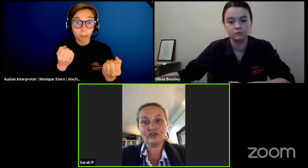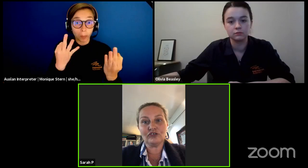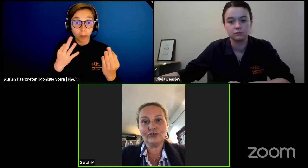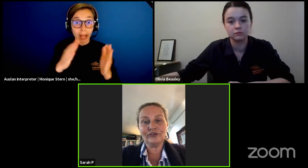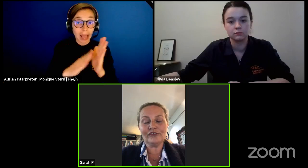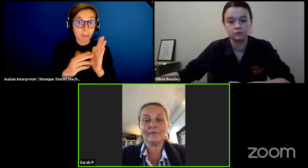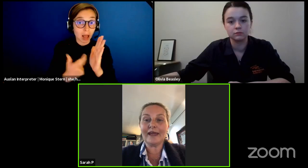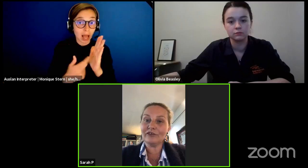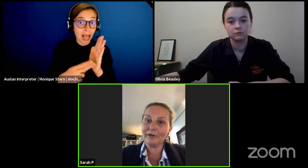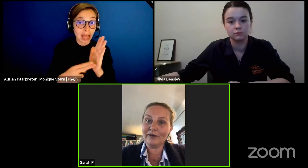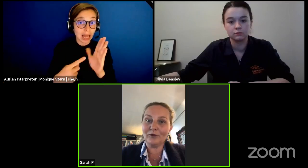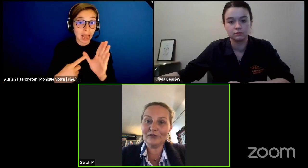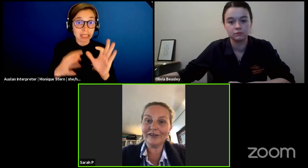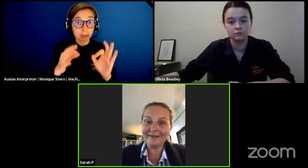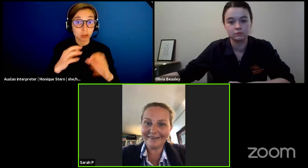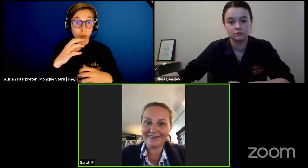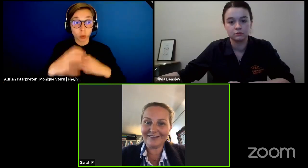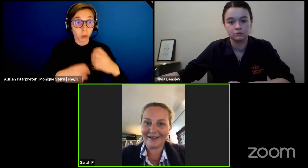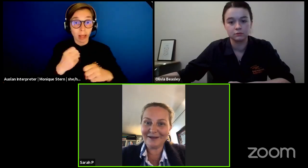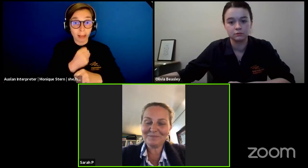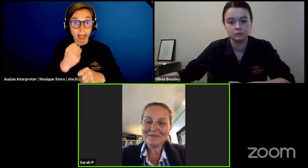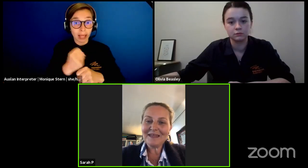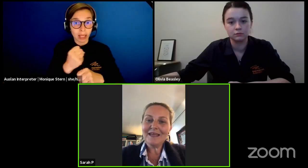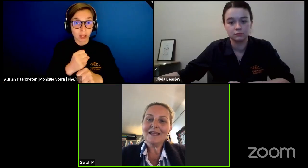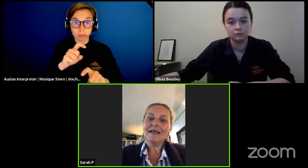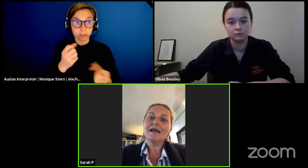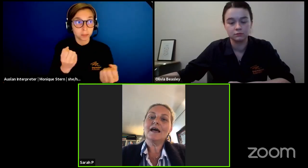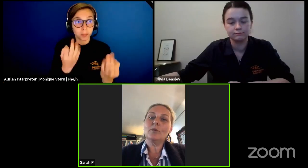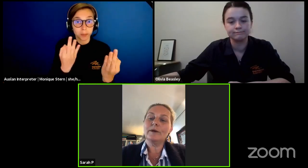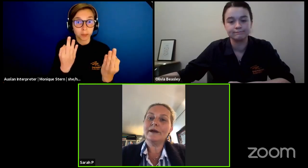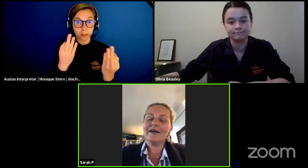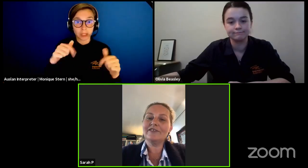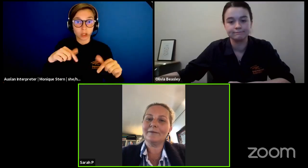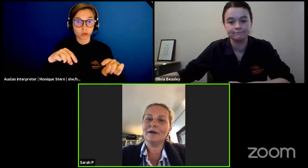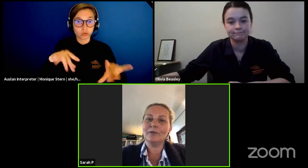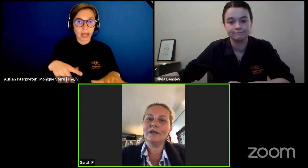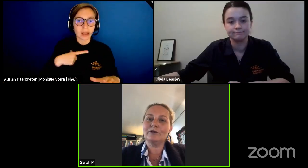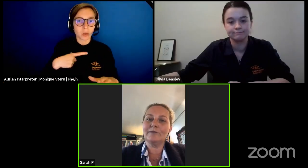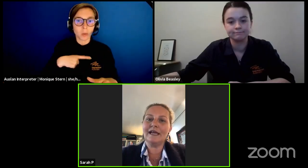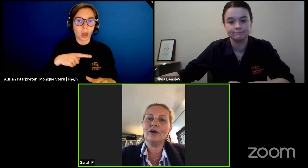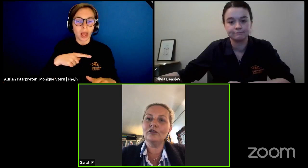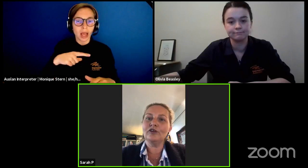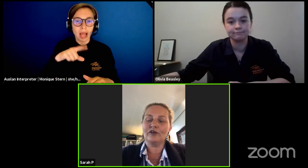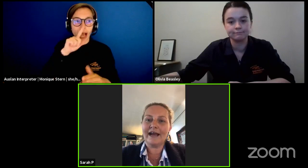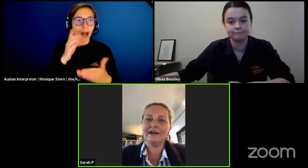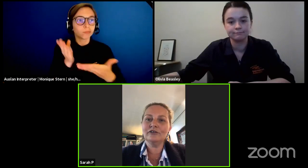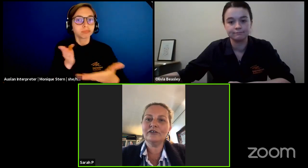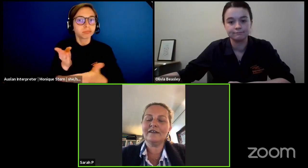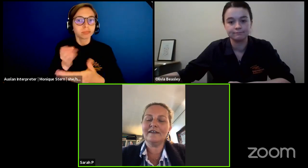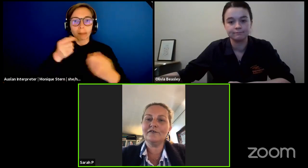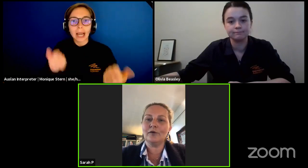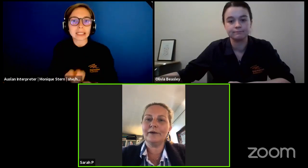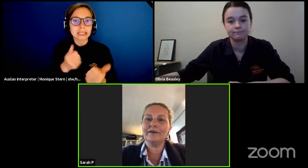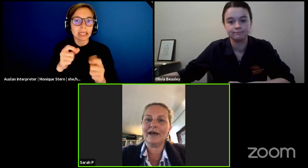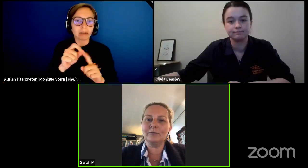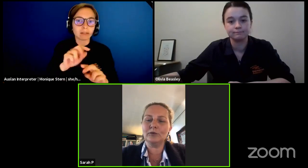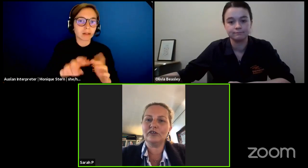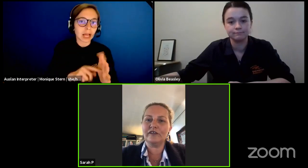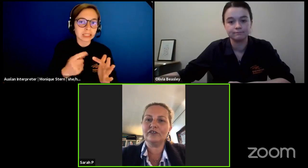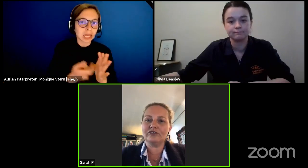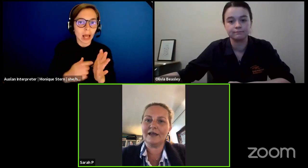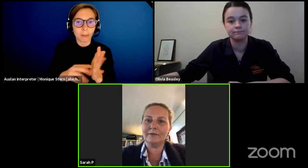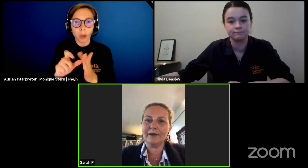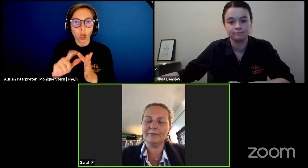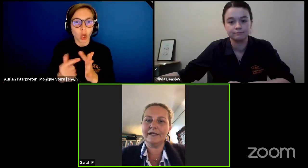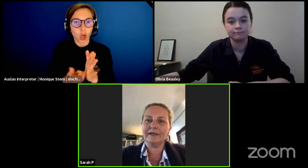supply issues, as we have all seen this year, we would have something that we could make on the ground and therefore be available